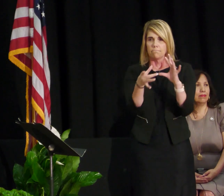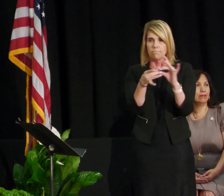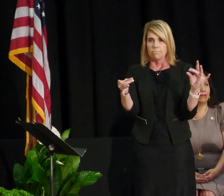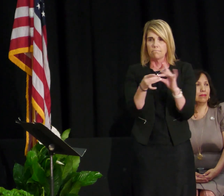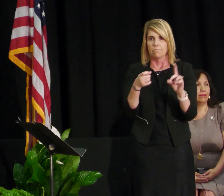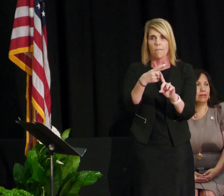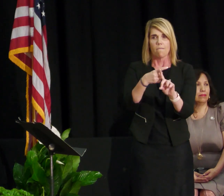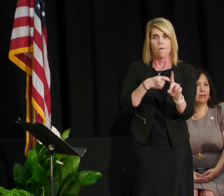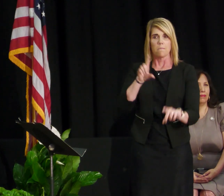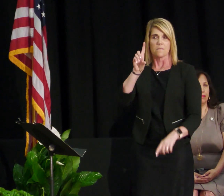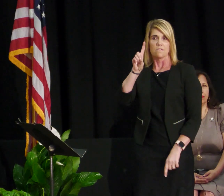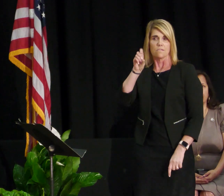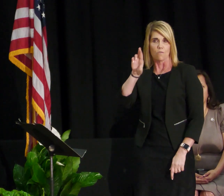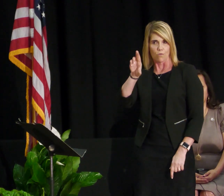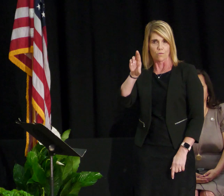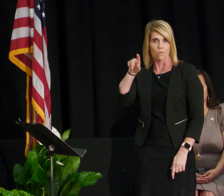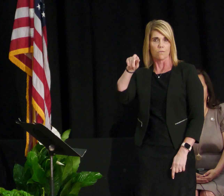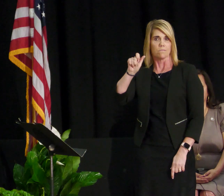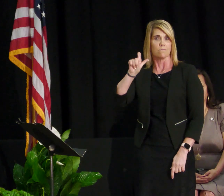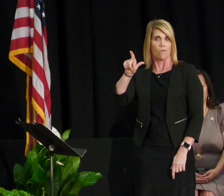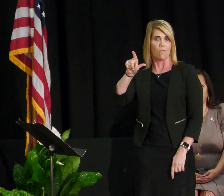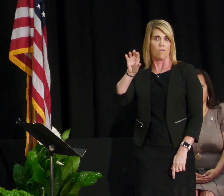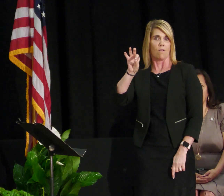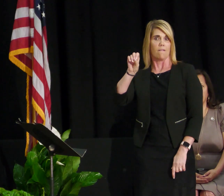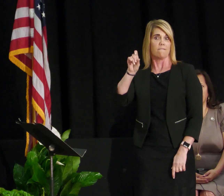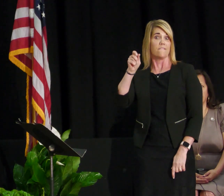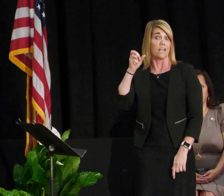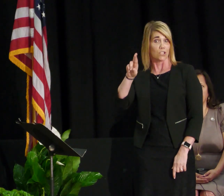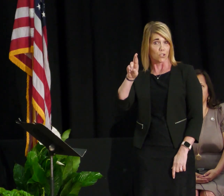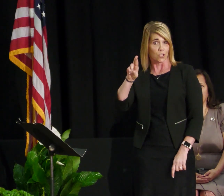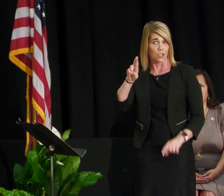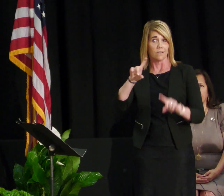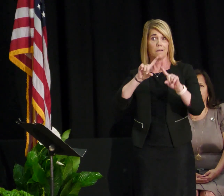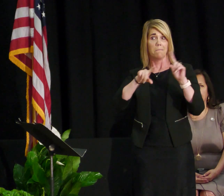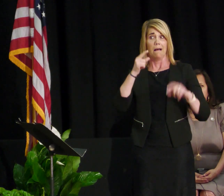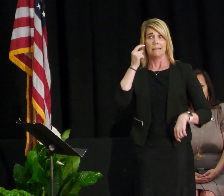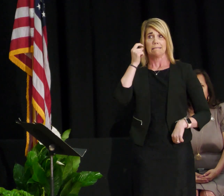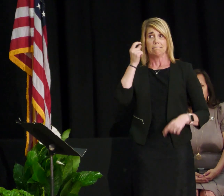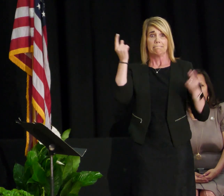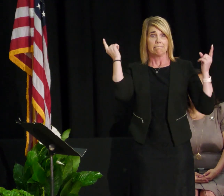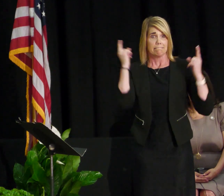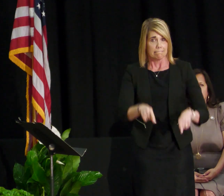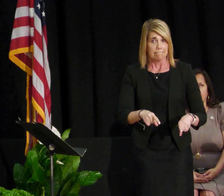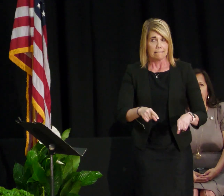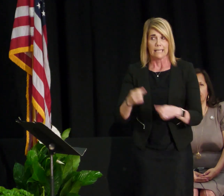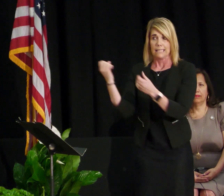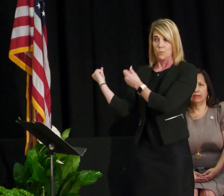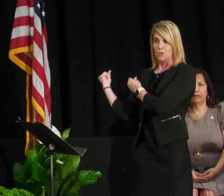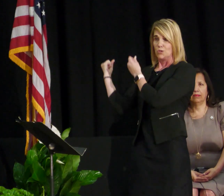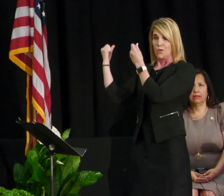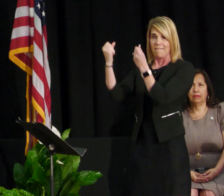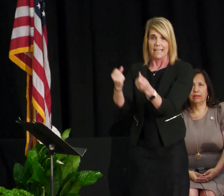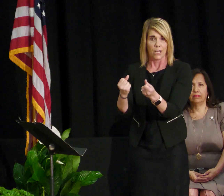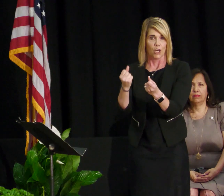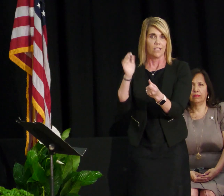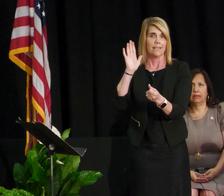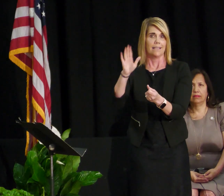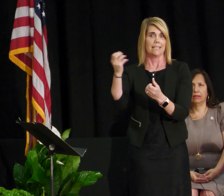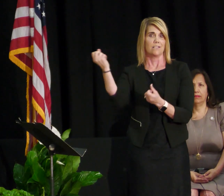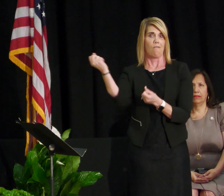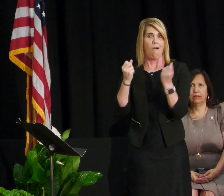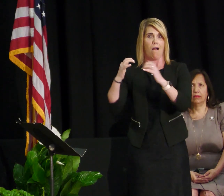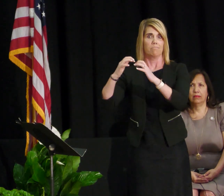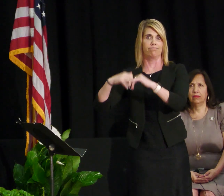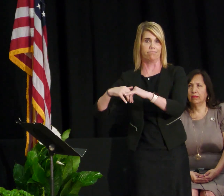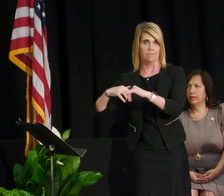Next, we were supposed to have a few comments from Dr. Paul Foster, but apparently something occurred